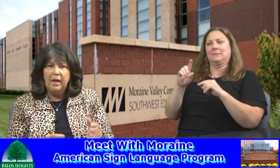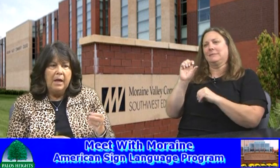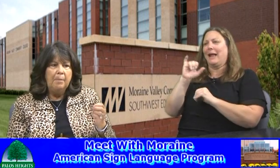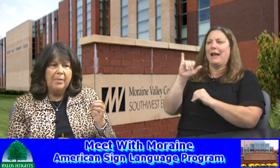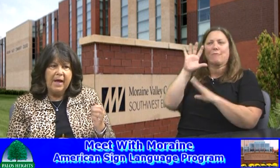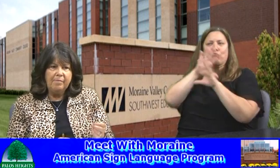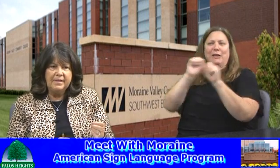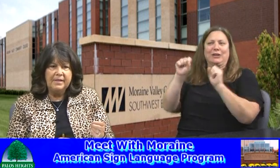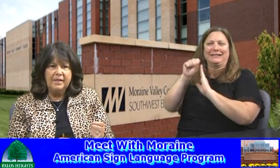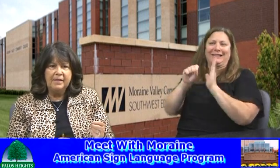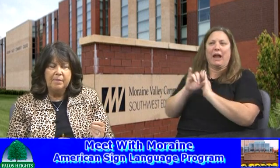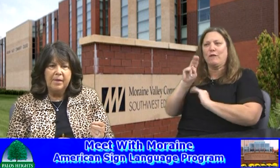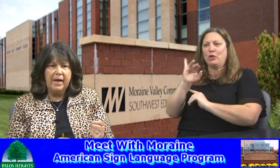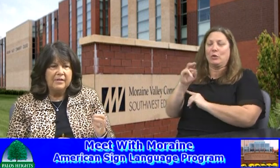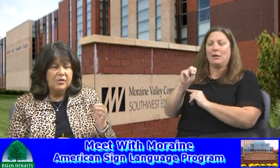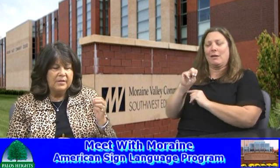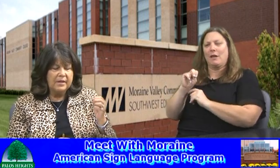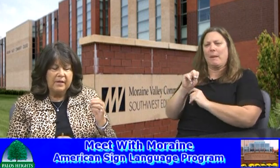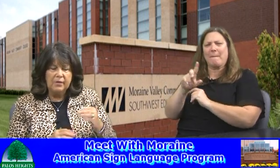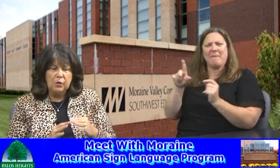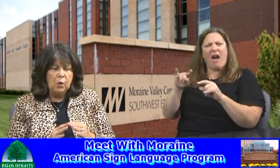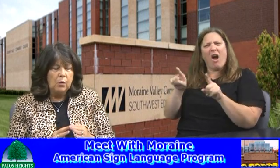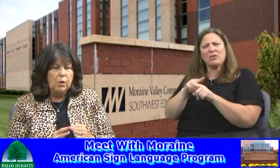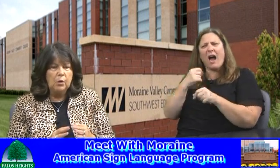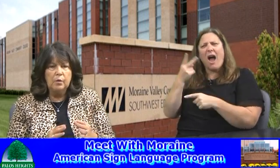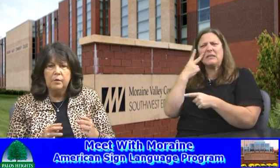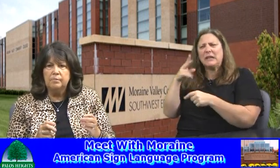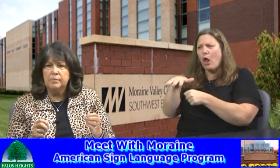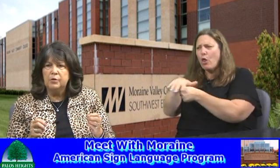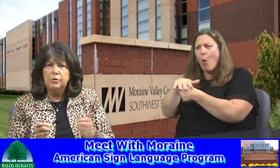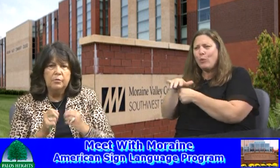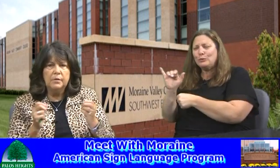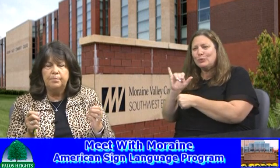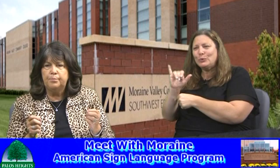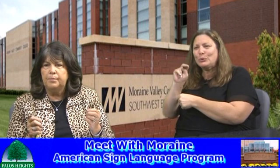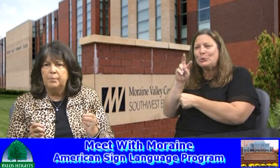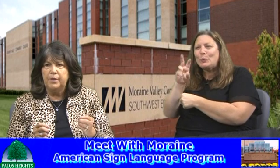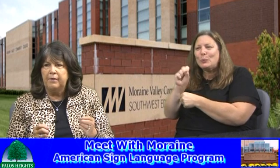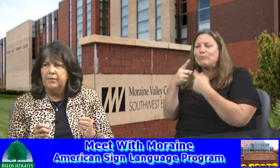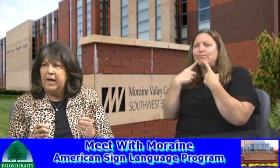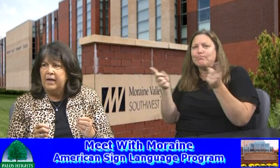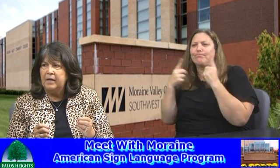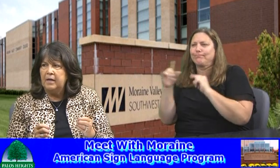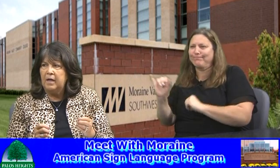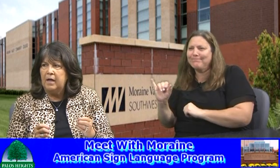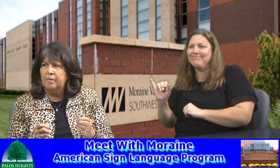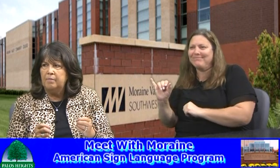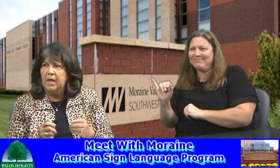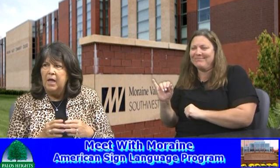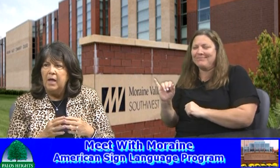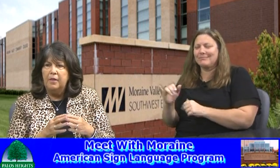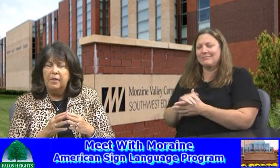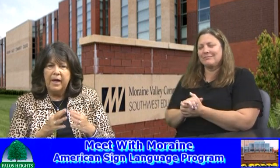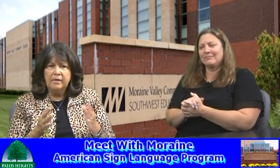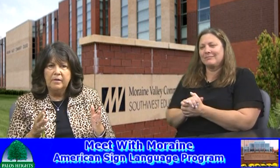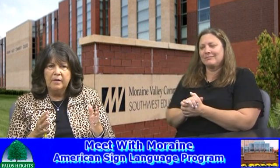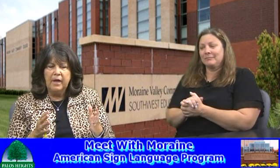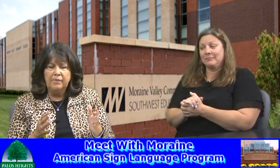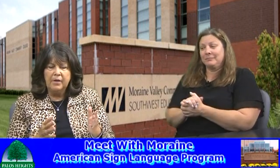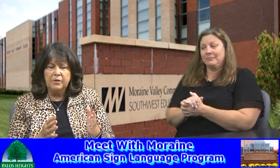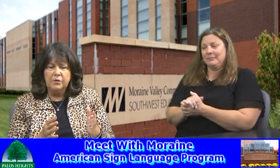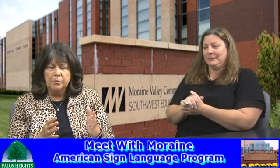that. But I've been seeing them at just like the local news brief. And